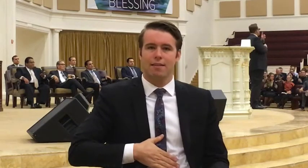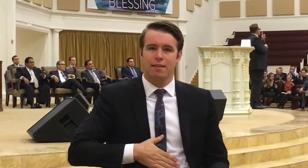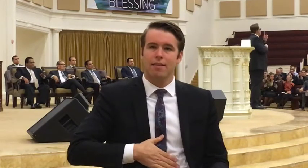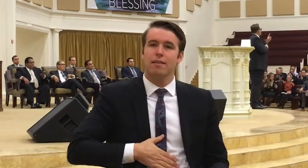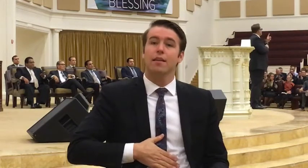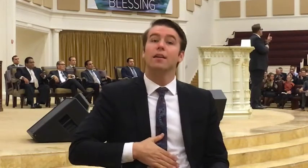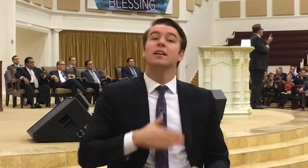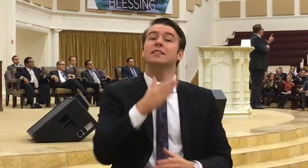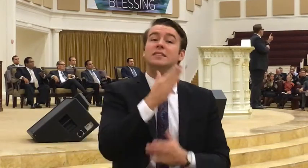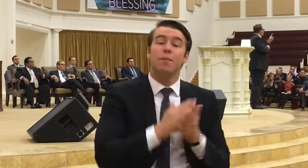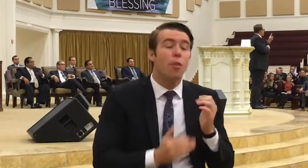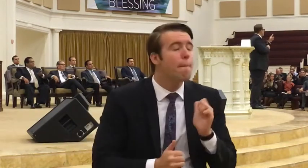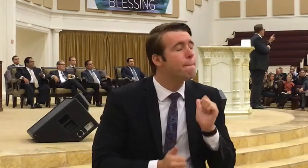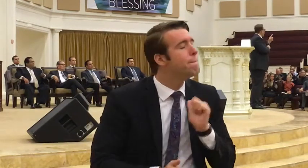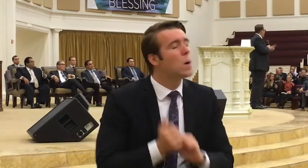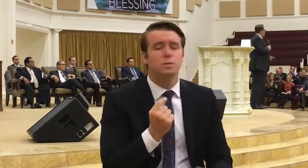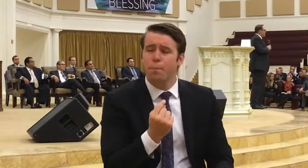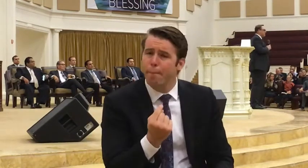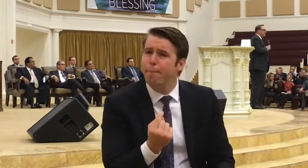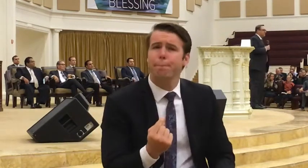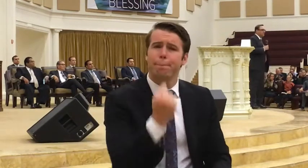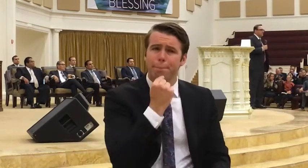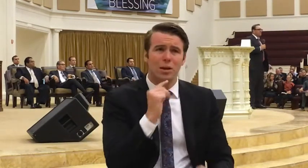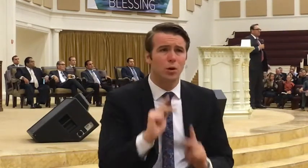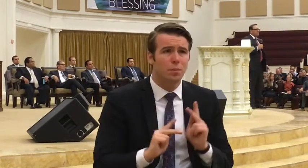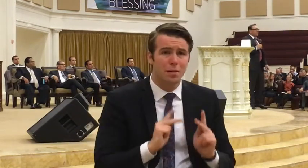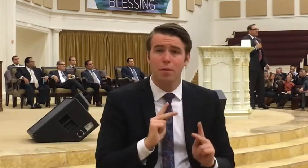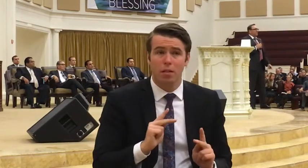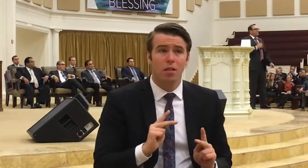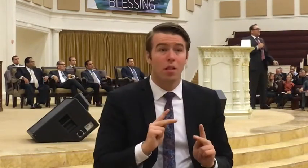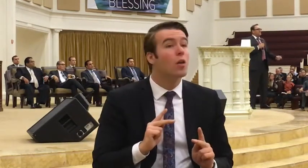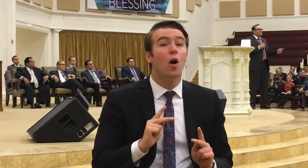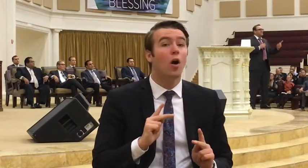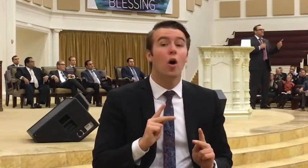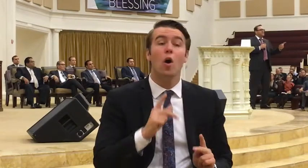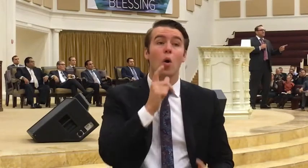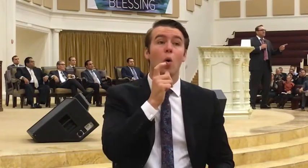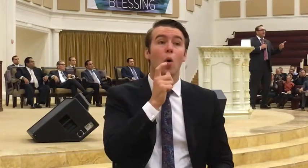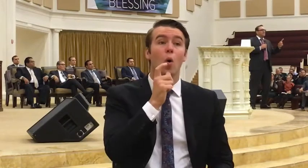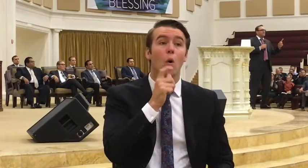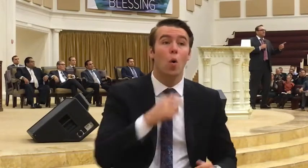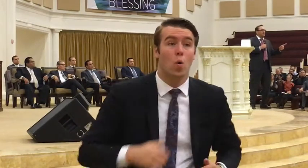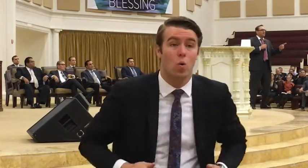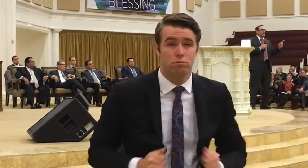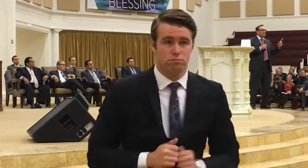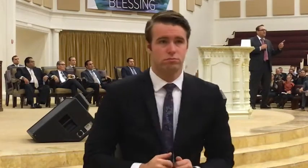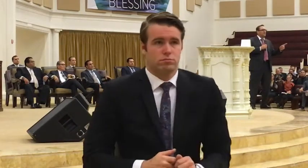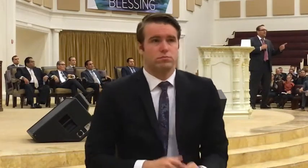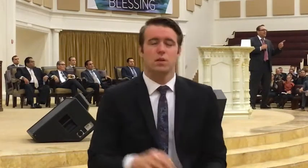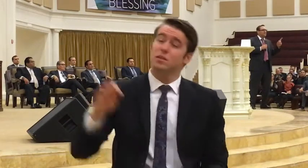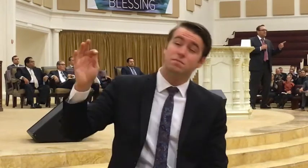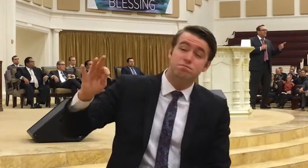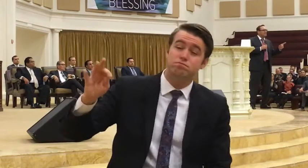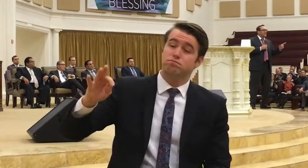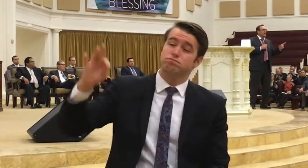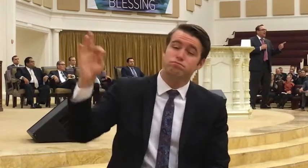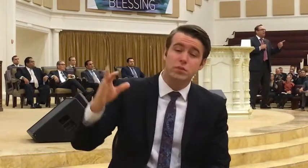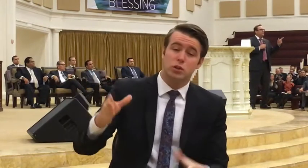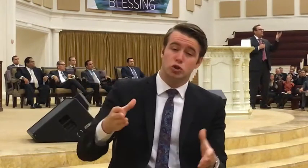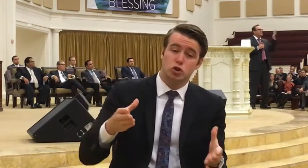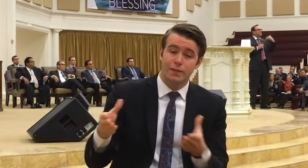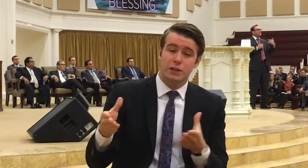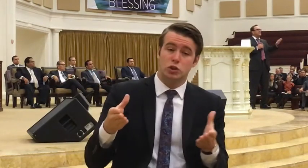Some of the most bitter people I've ever met in my life are people that just sit service after service after service after service,